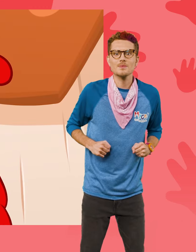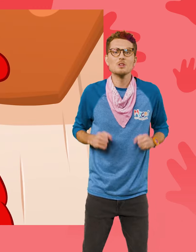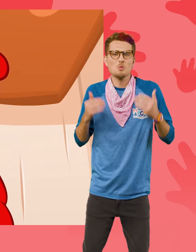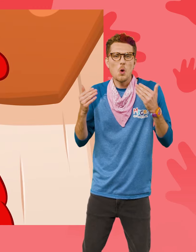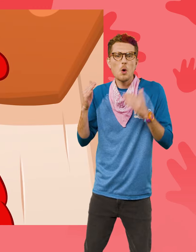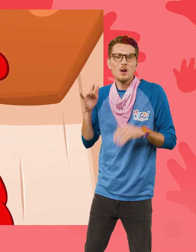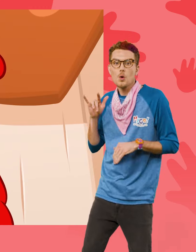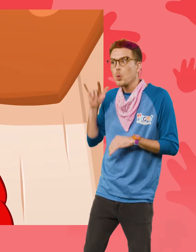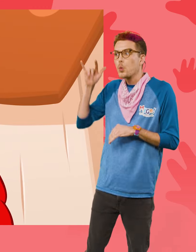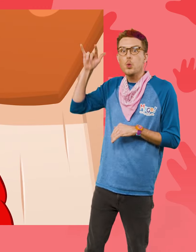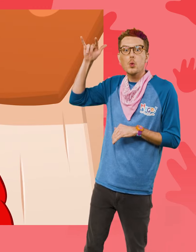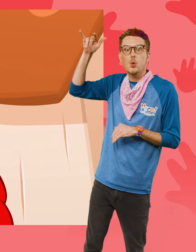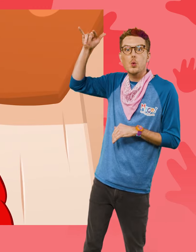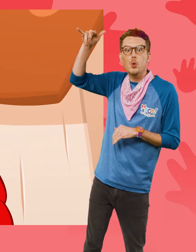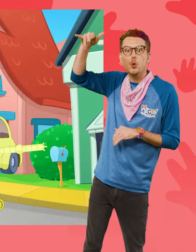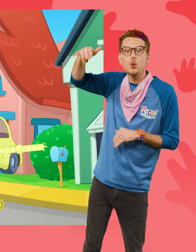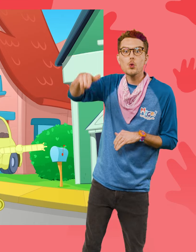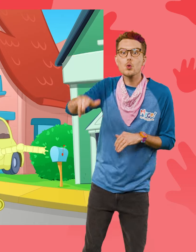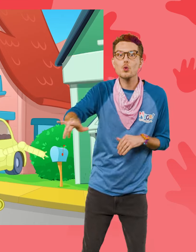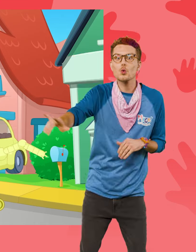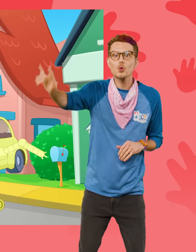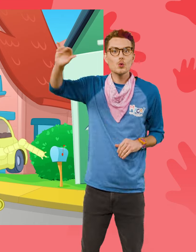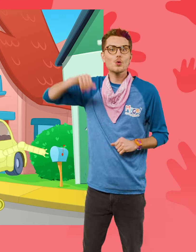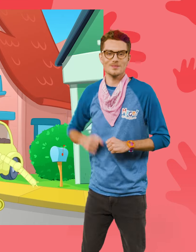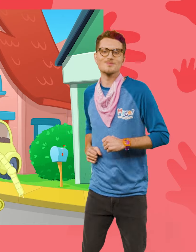Just fly over it, Morphle.